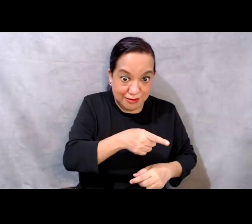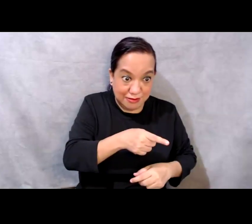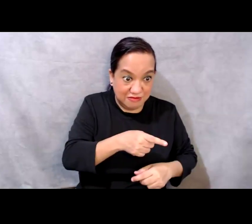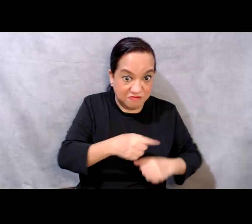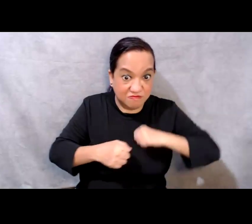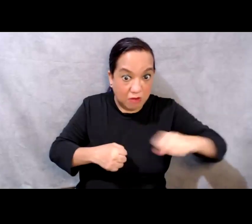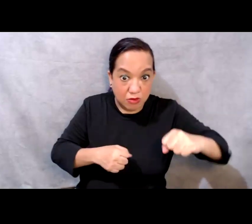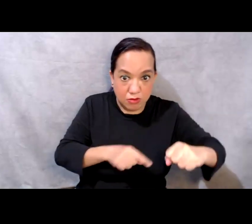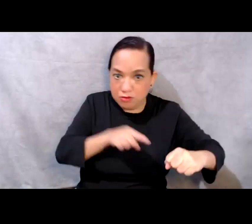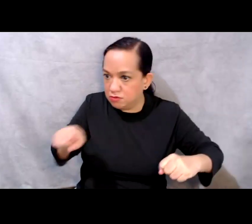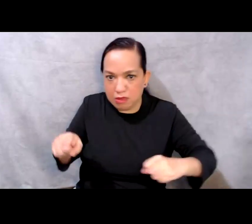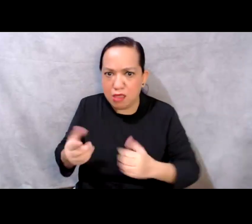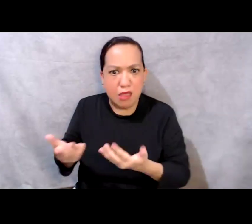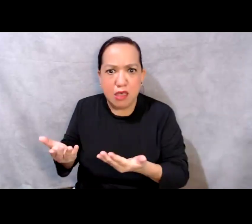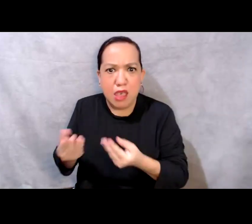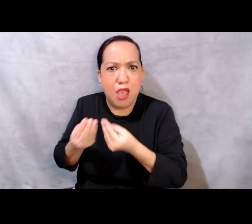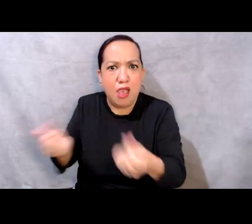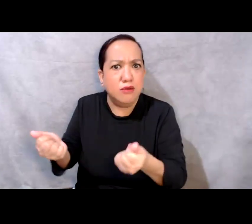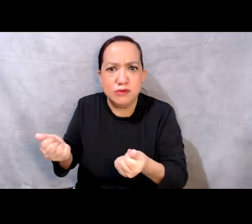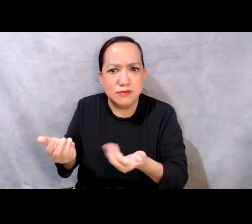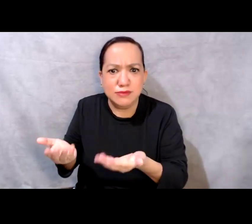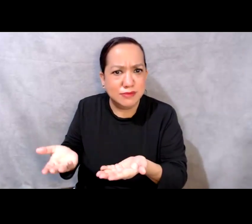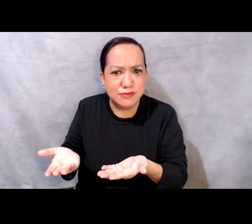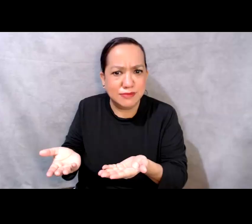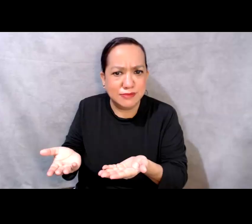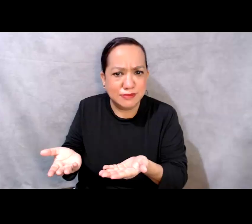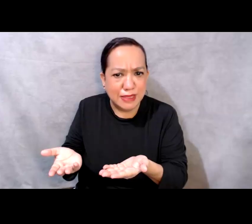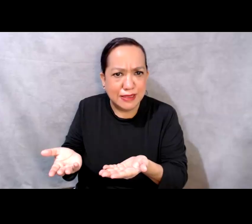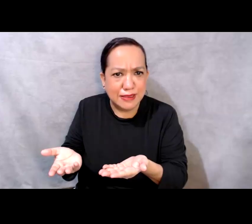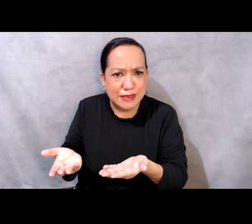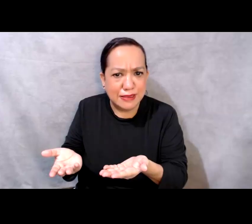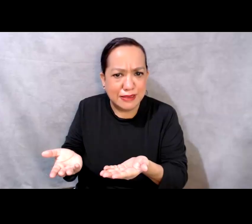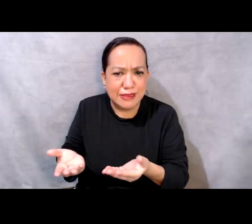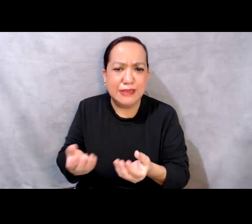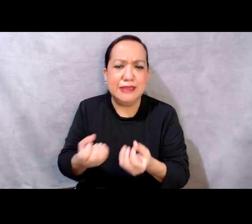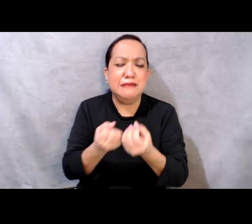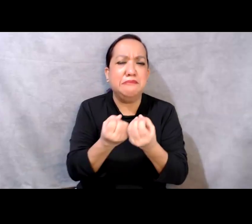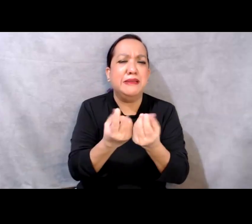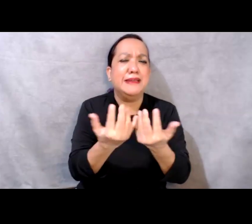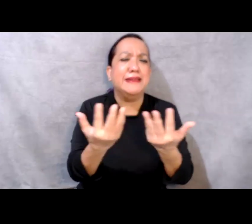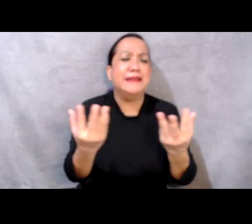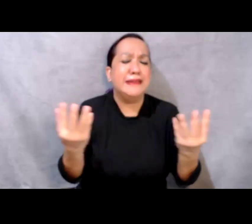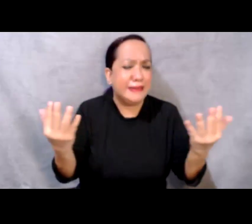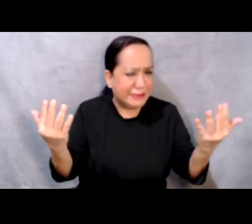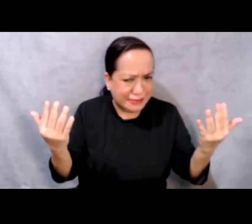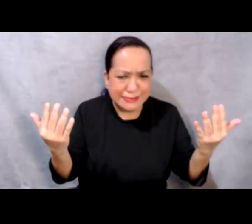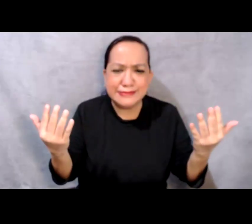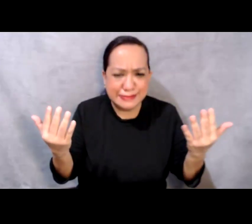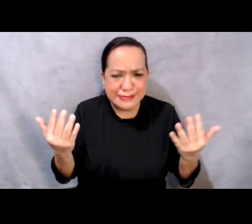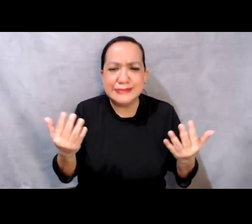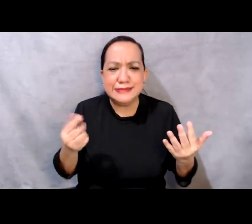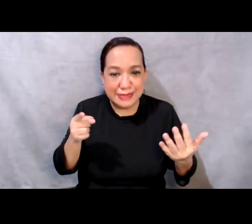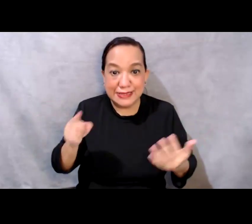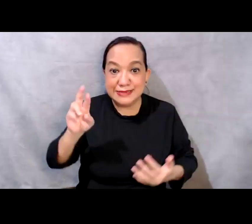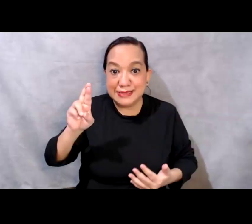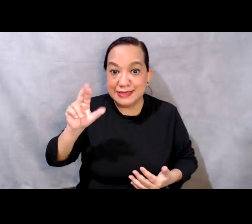Again, I think a lot has been said. Like Ramani, I strongly believe in a